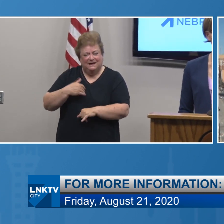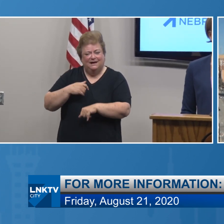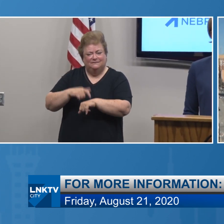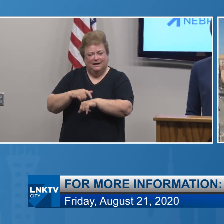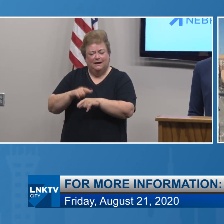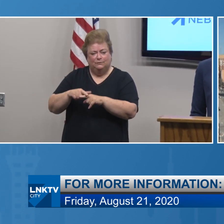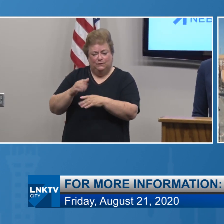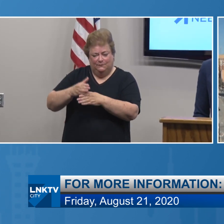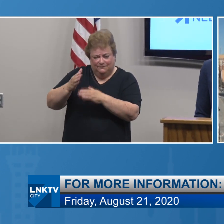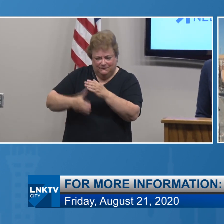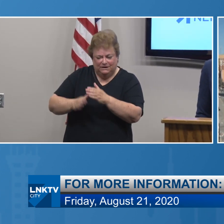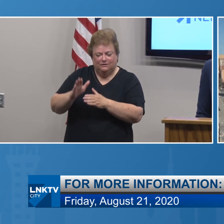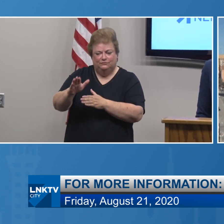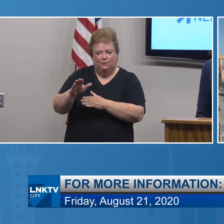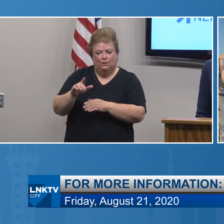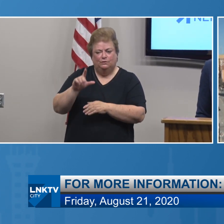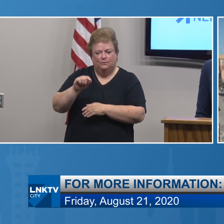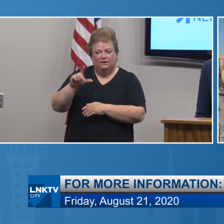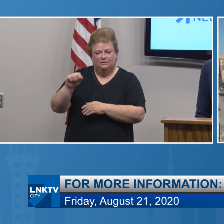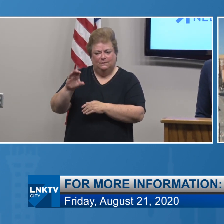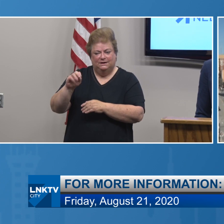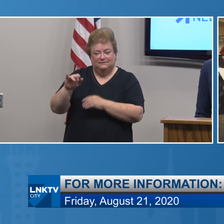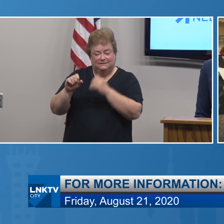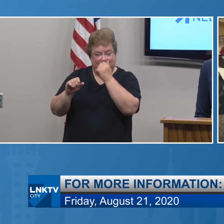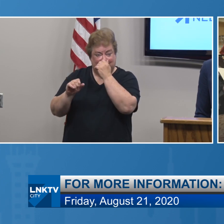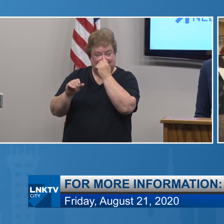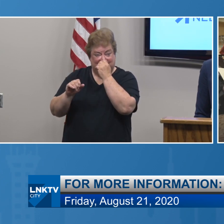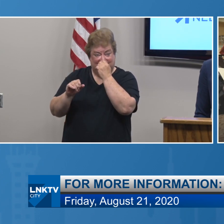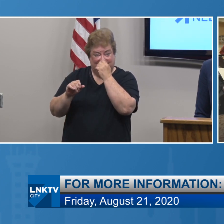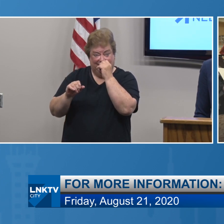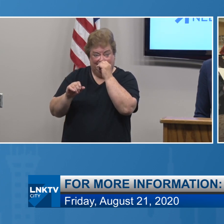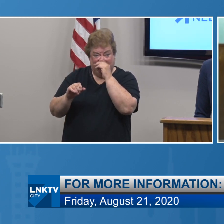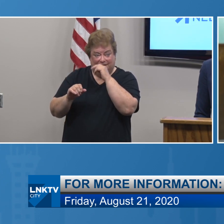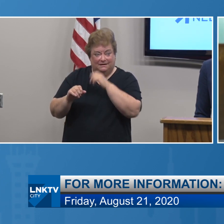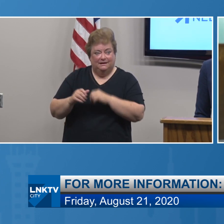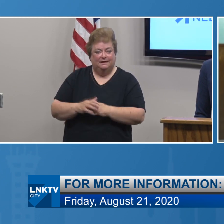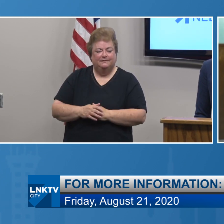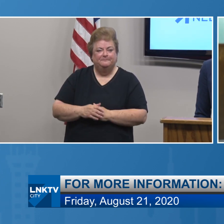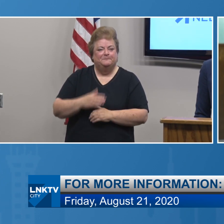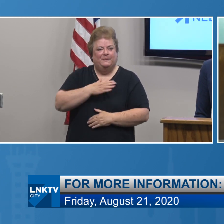your 2020 census. Do you know who counts?